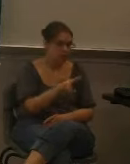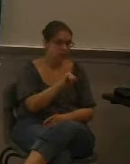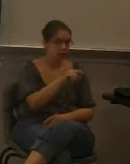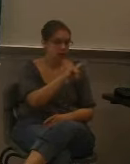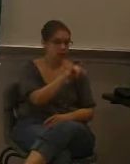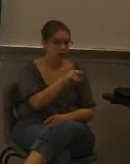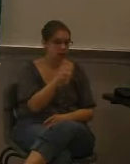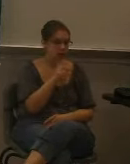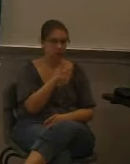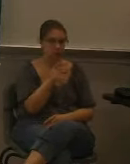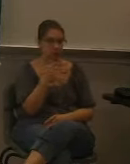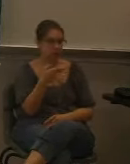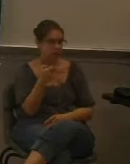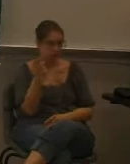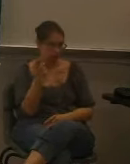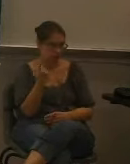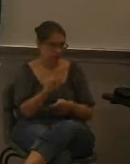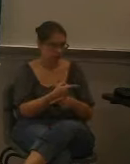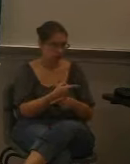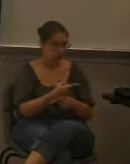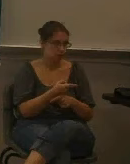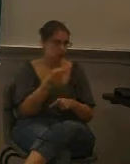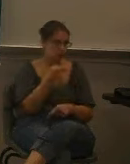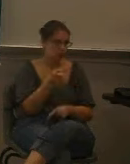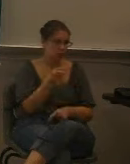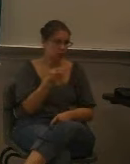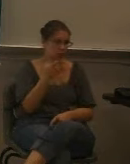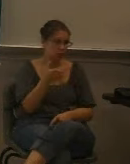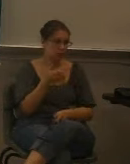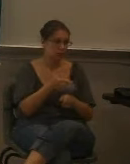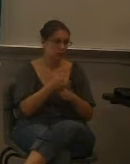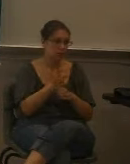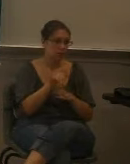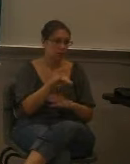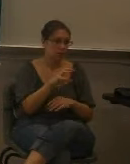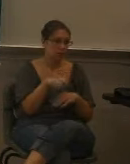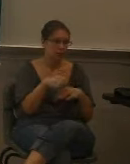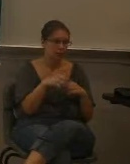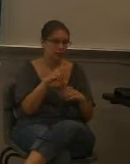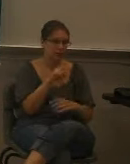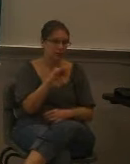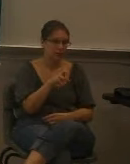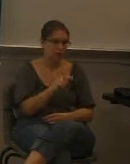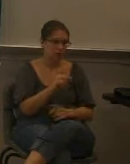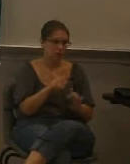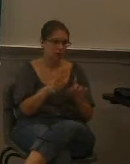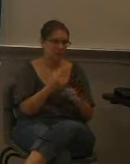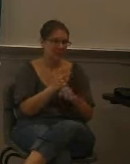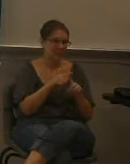is high, right? So you're going to be dominated by molecular diffusion, but you get these